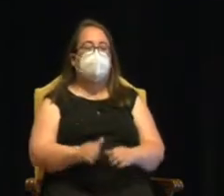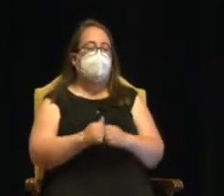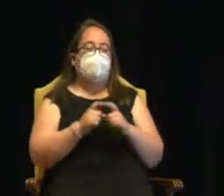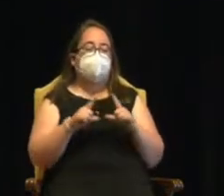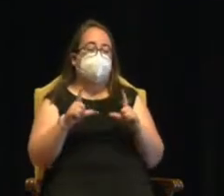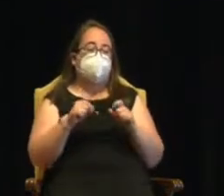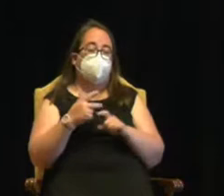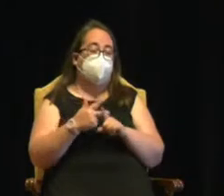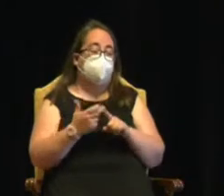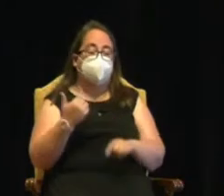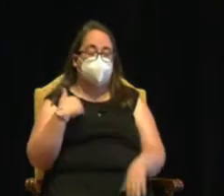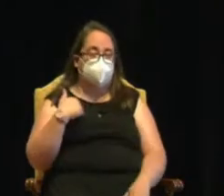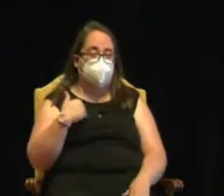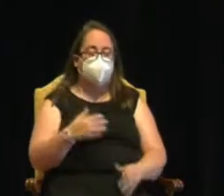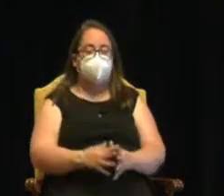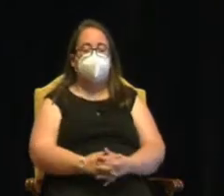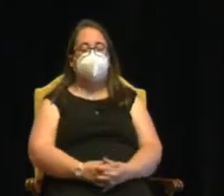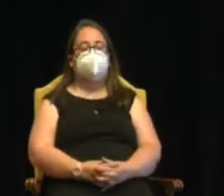ago.